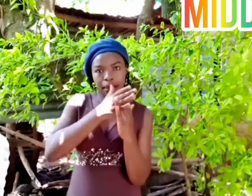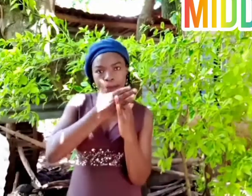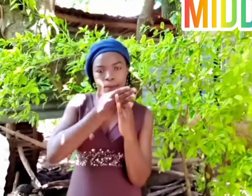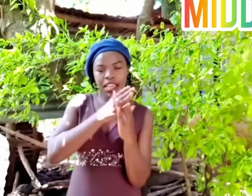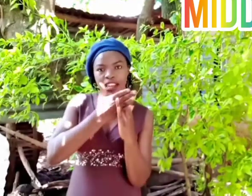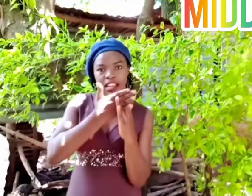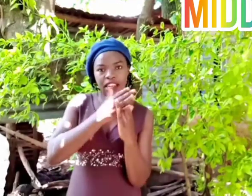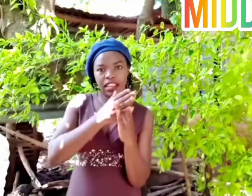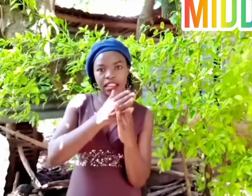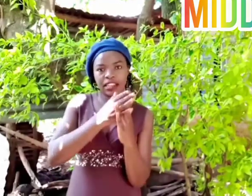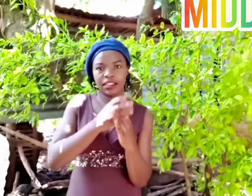Middle.